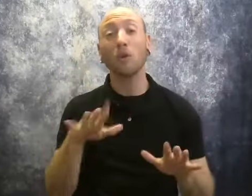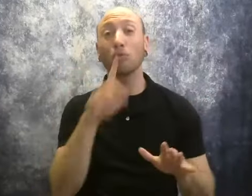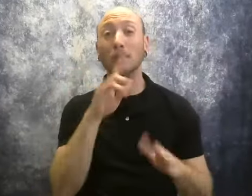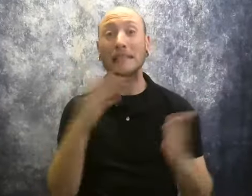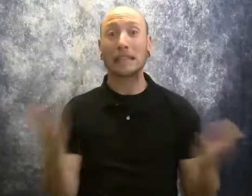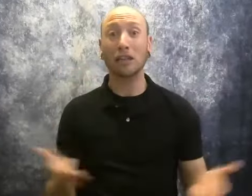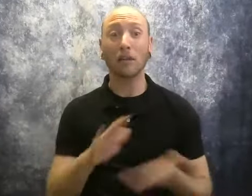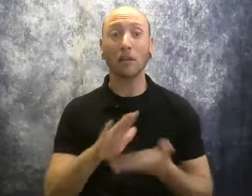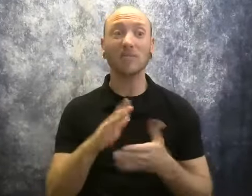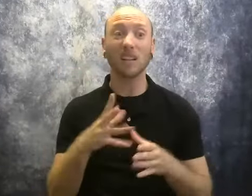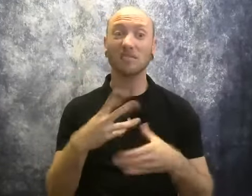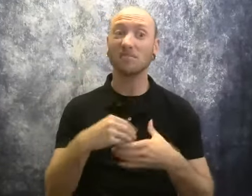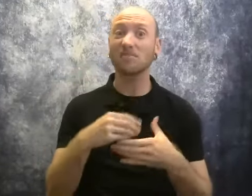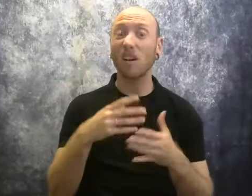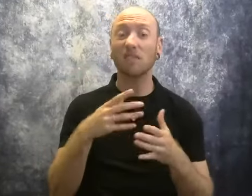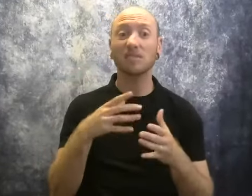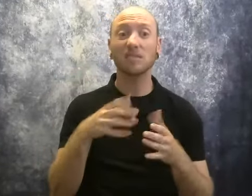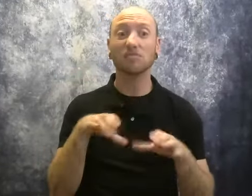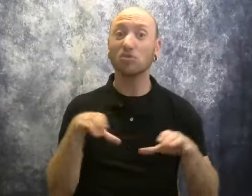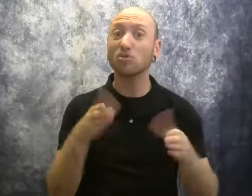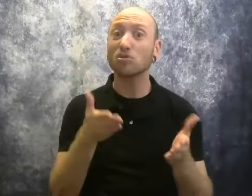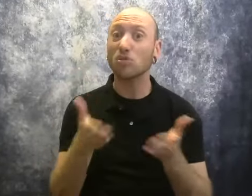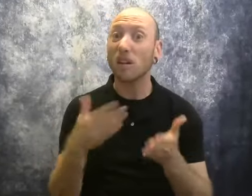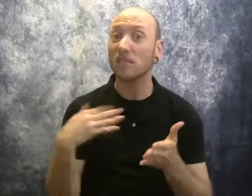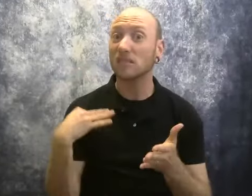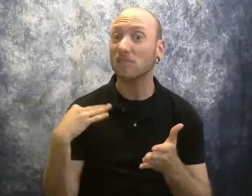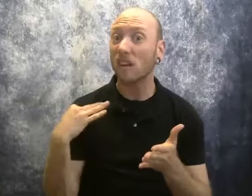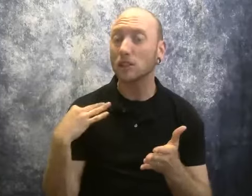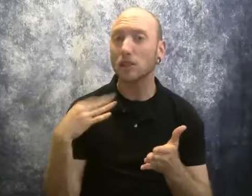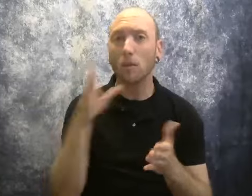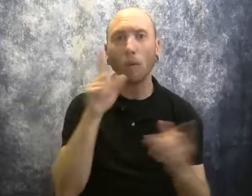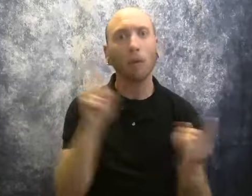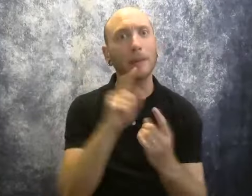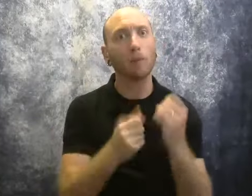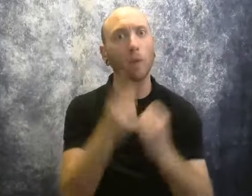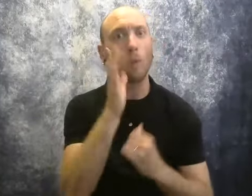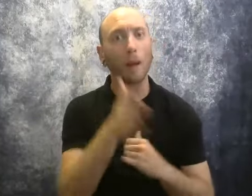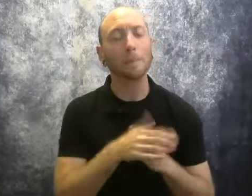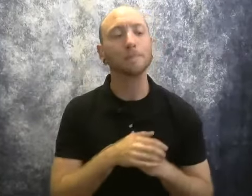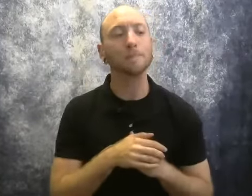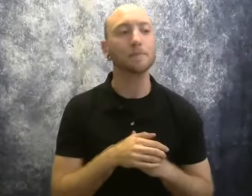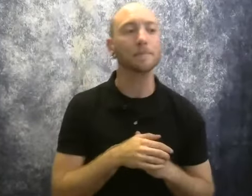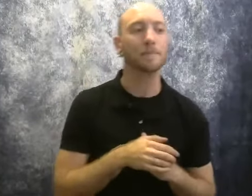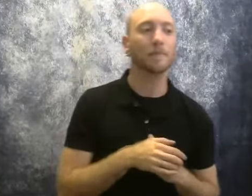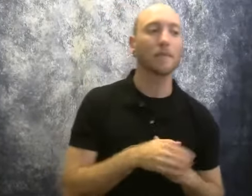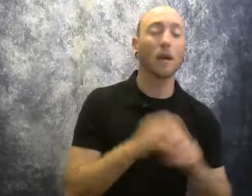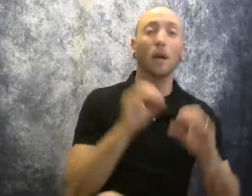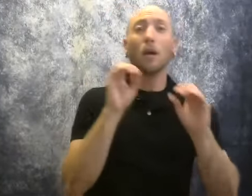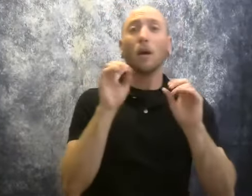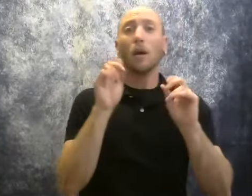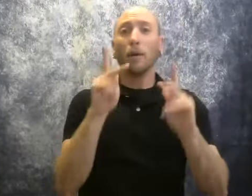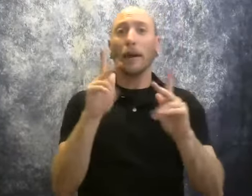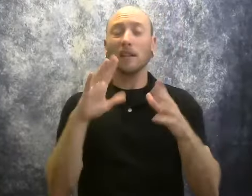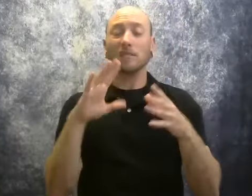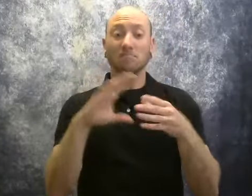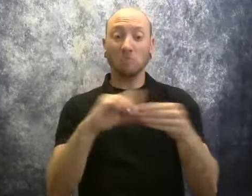get into service, you get to know most people. So that was a great thing. How did it all happen? So